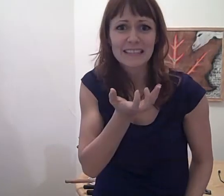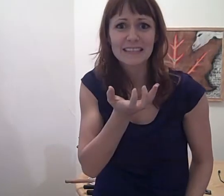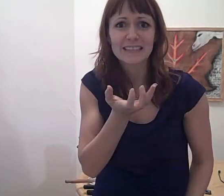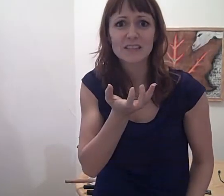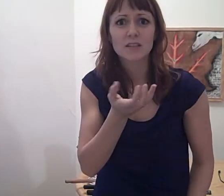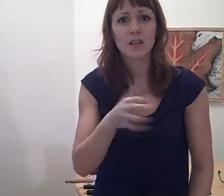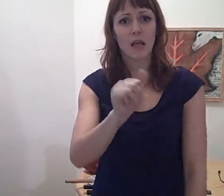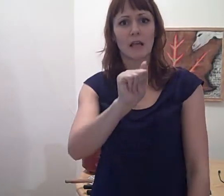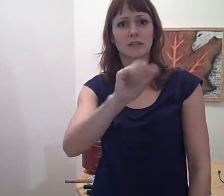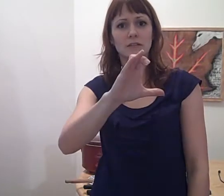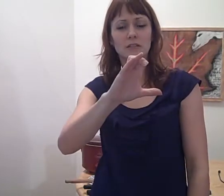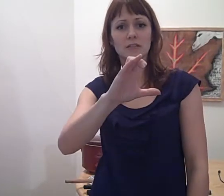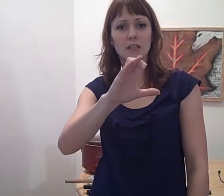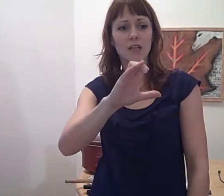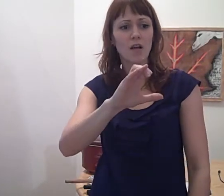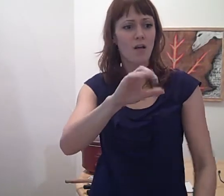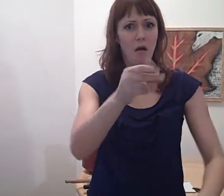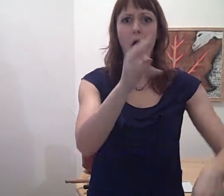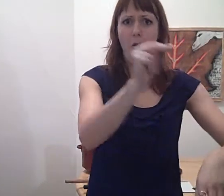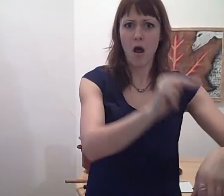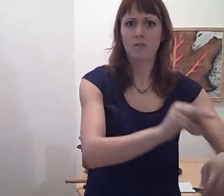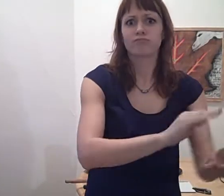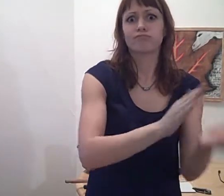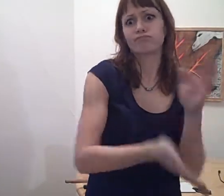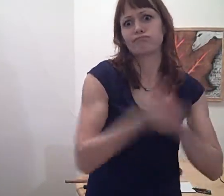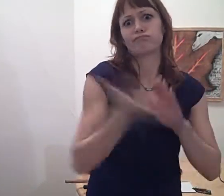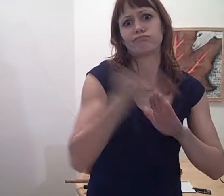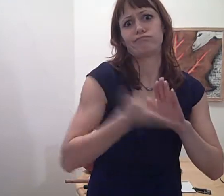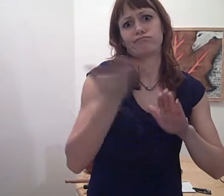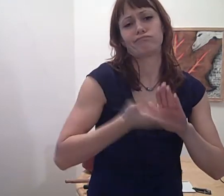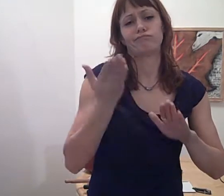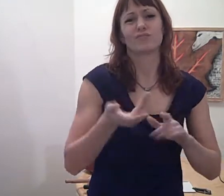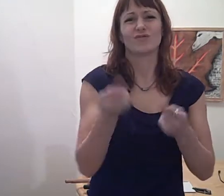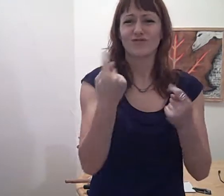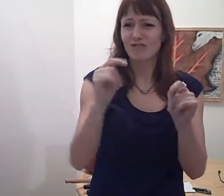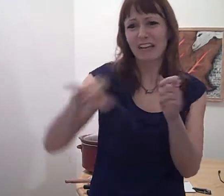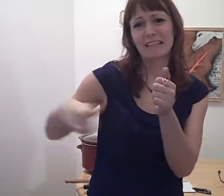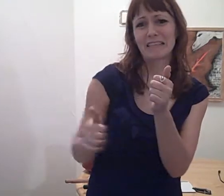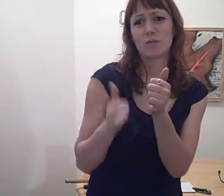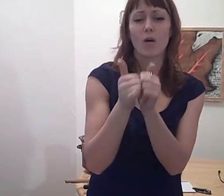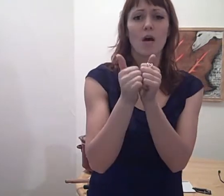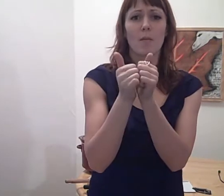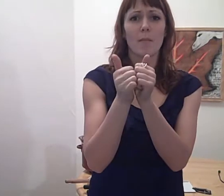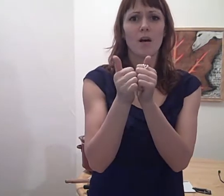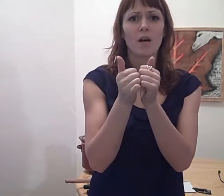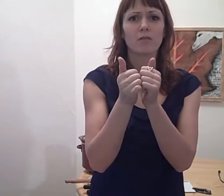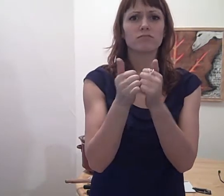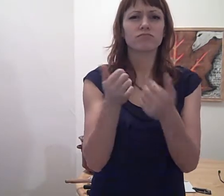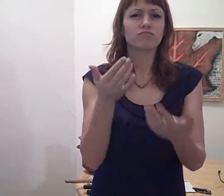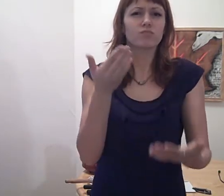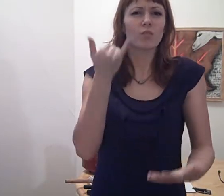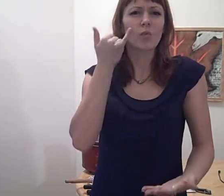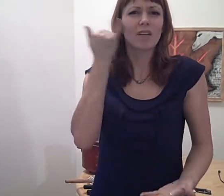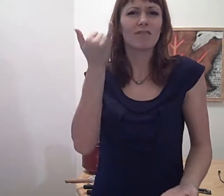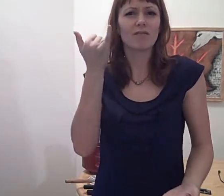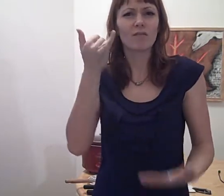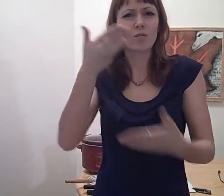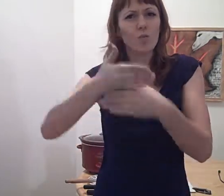out through the window. Wouldn't it be really great if the window could flick back the heat into the room if we needed